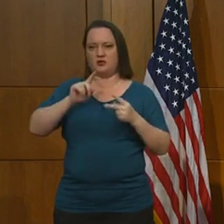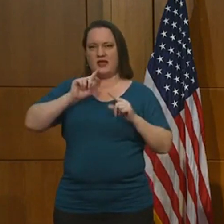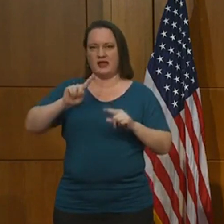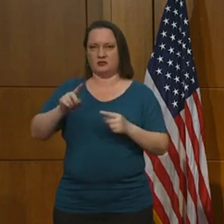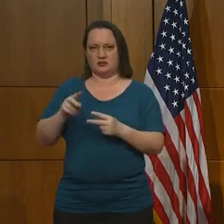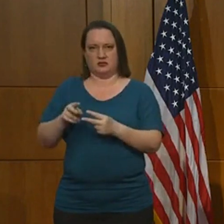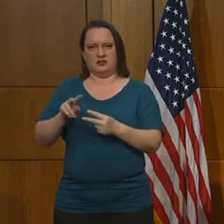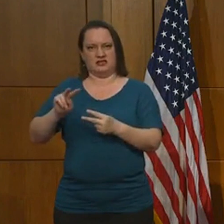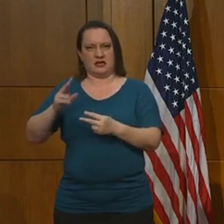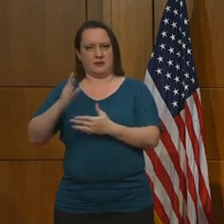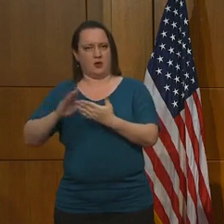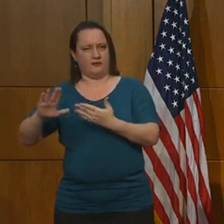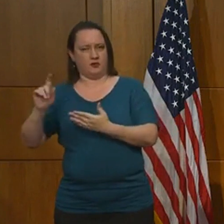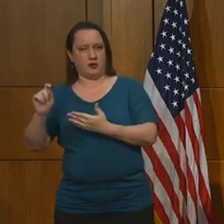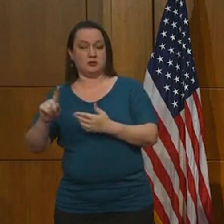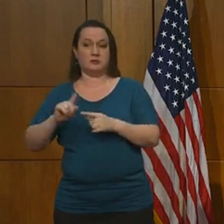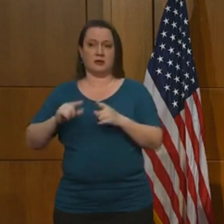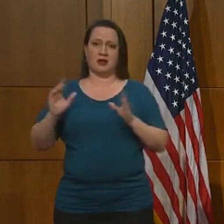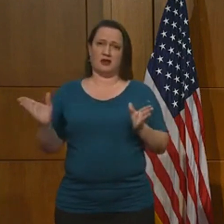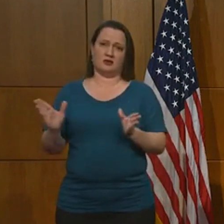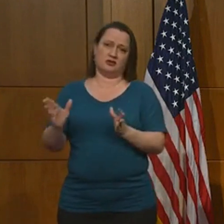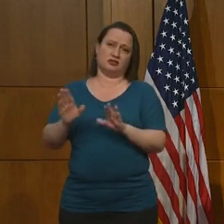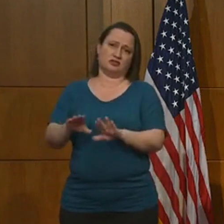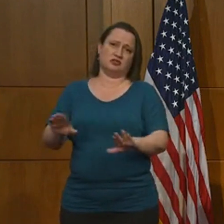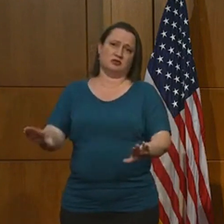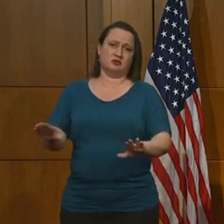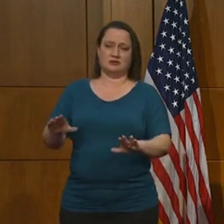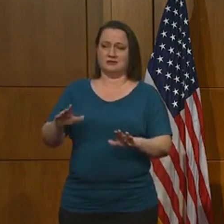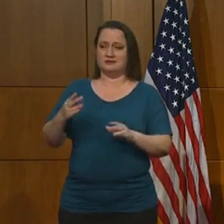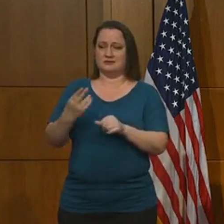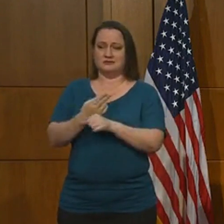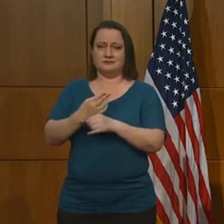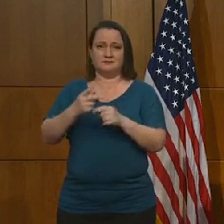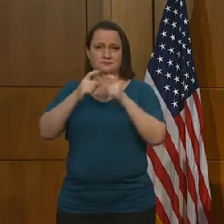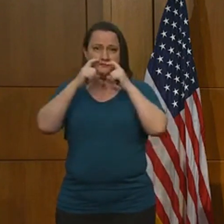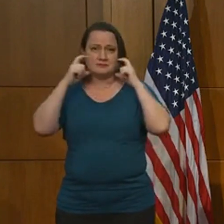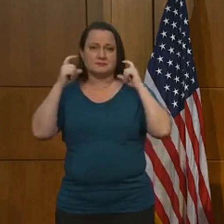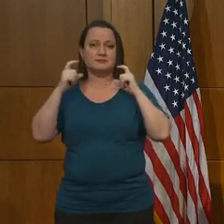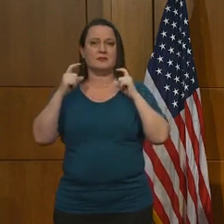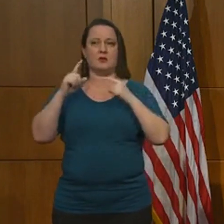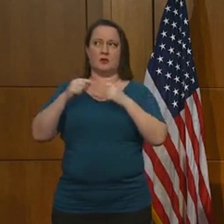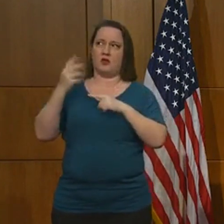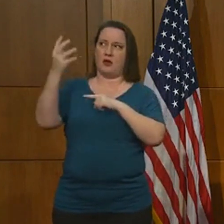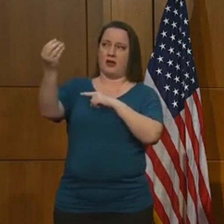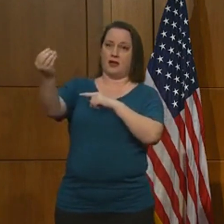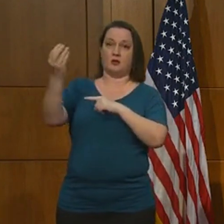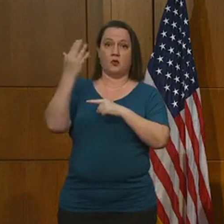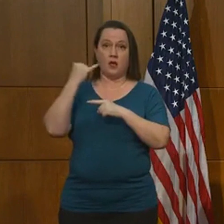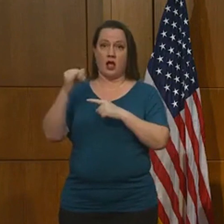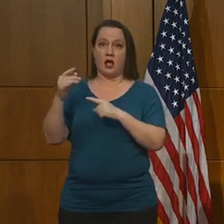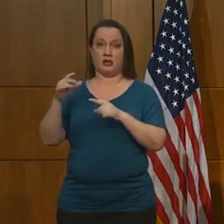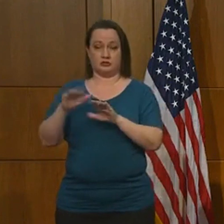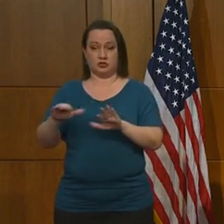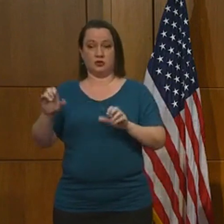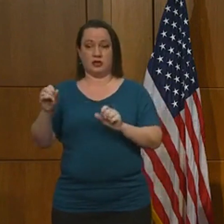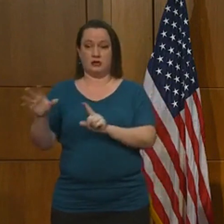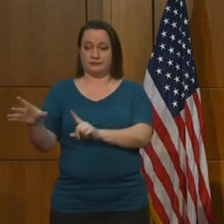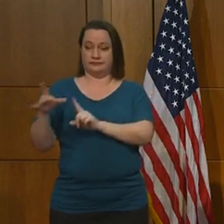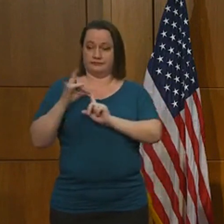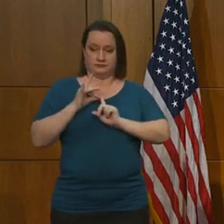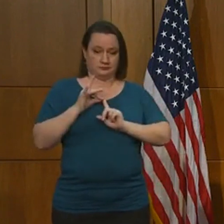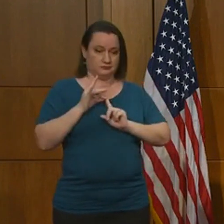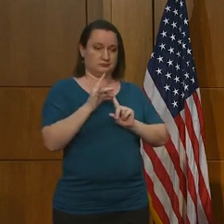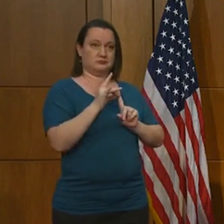wear facial protection when they're out and about in the public, and the reason is that they can contract the virus. They